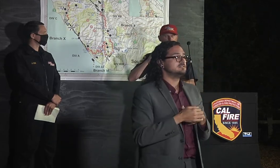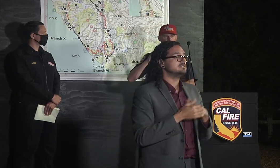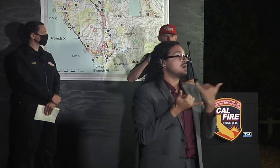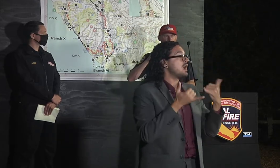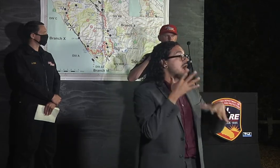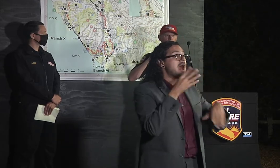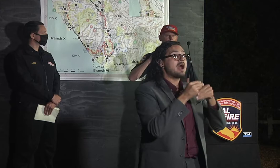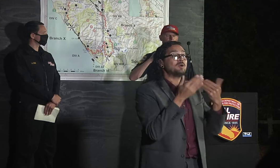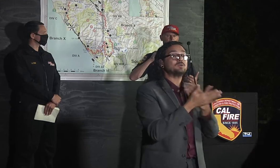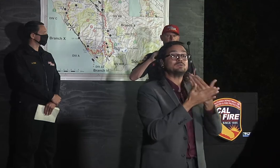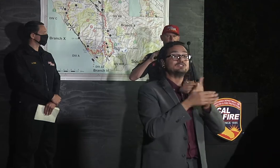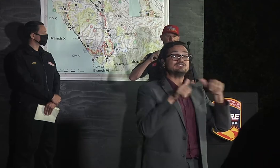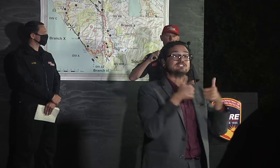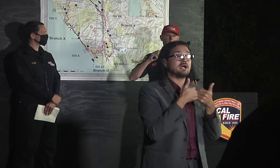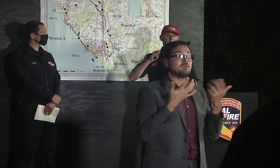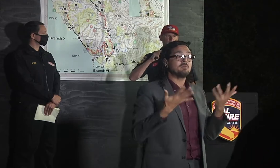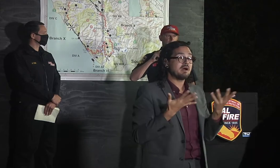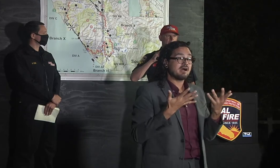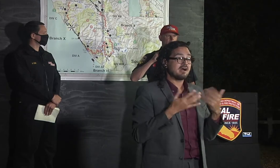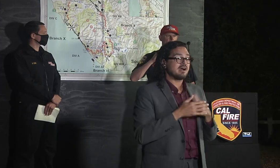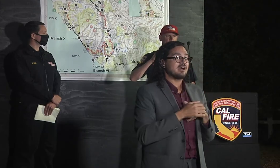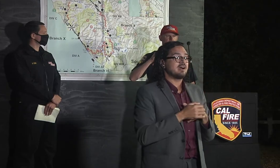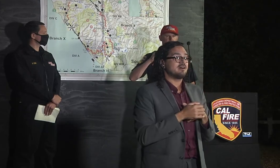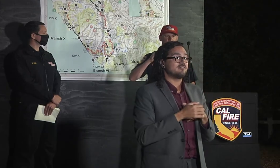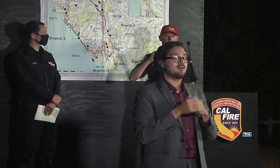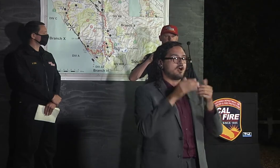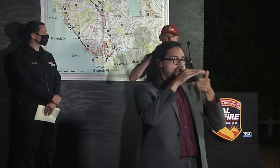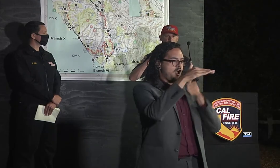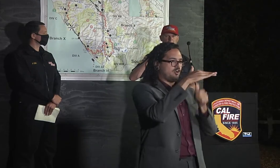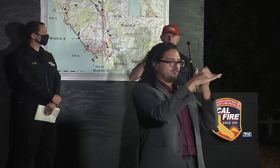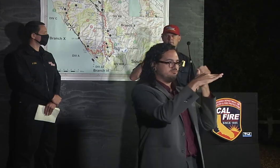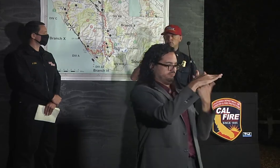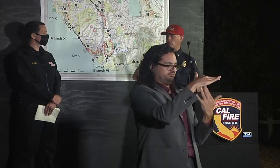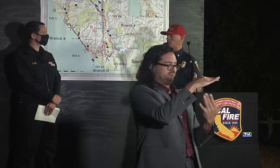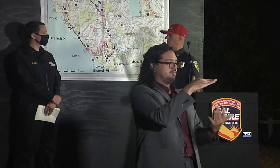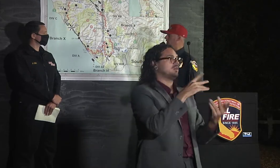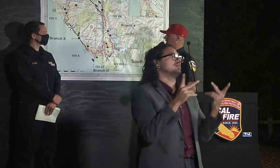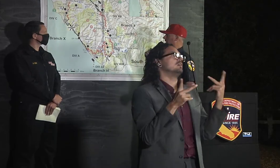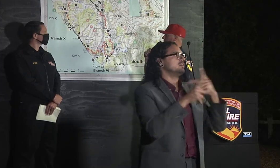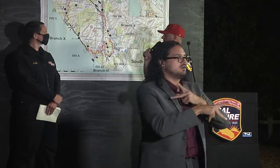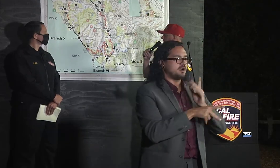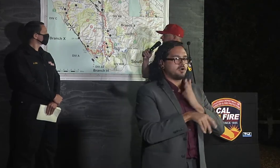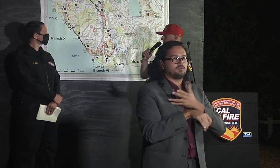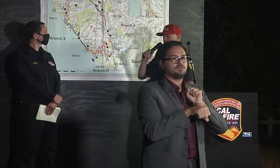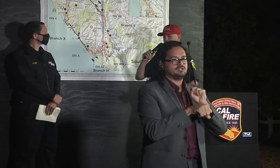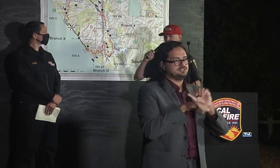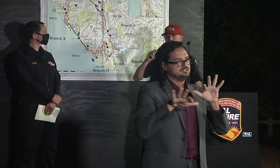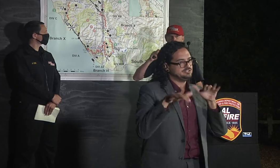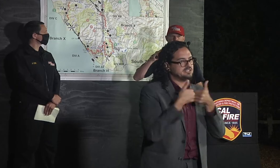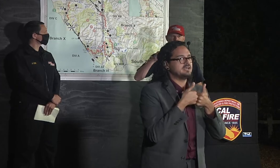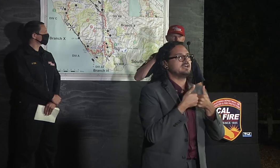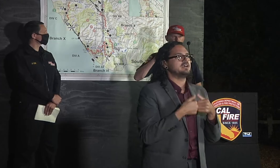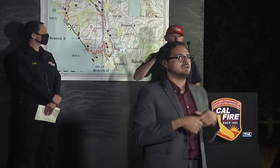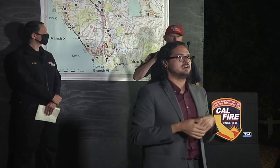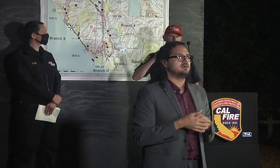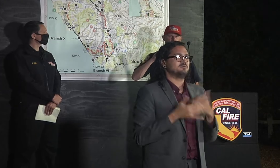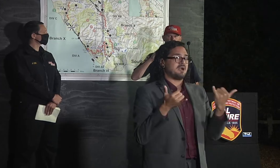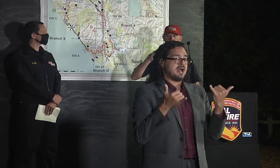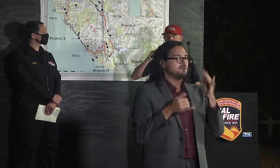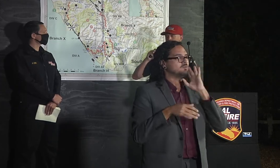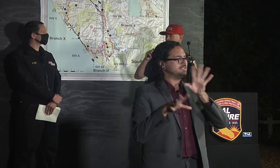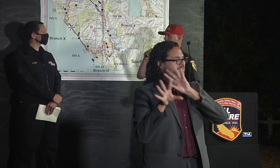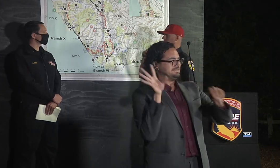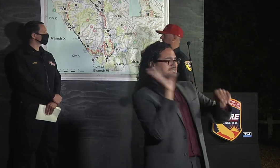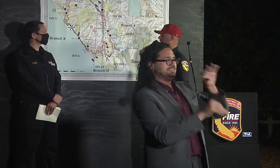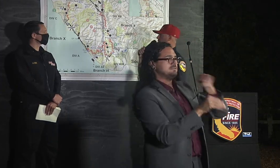we are with more people there, we're increasing our patrol of those lines so that we can detect that even sooner. But that is unfortunately something that we're just going to be dealing